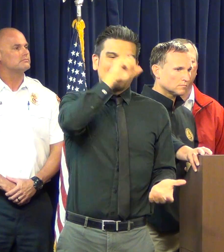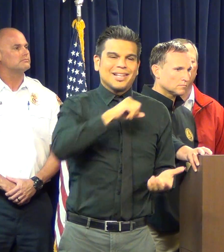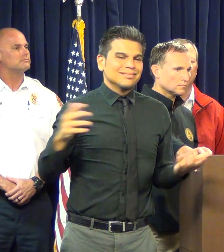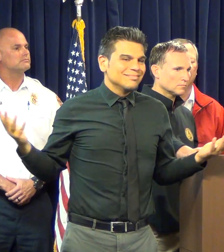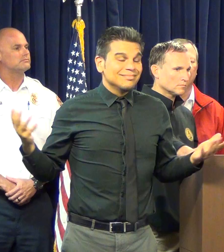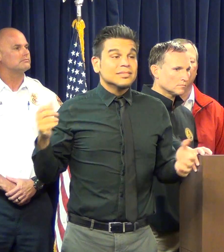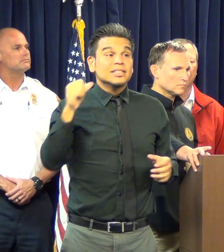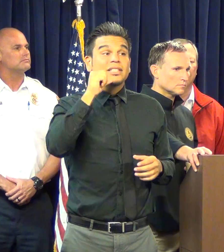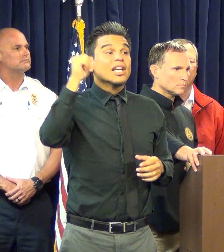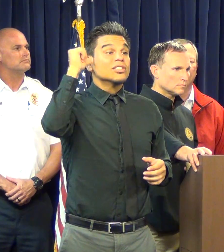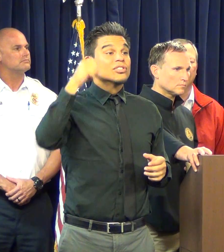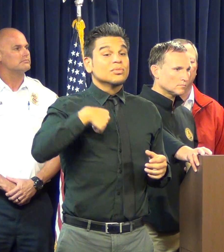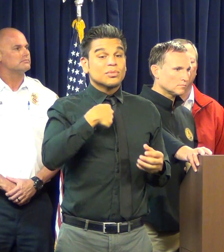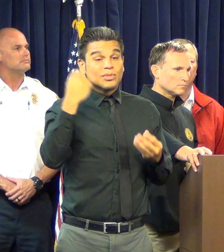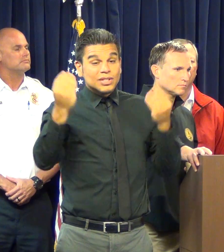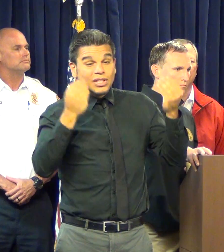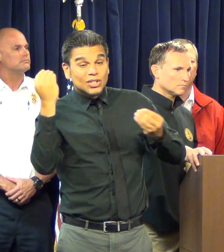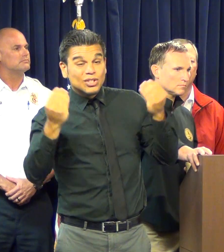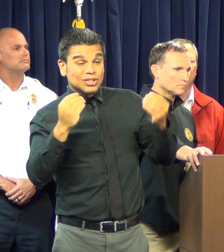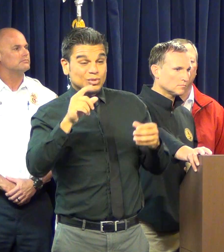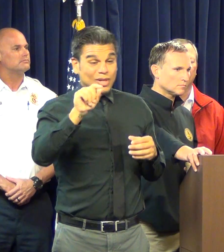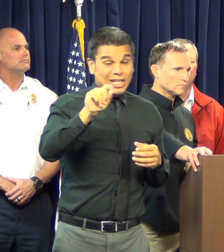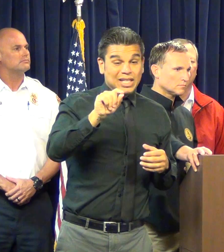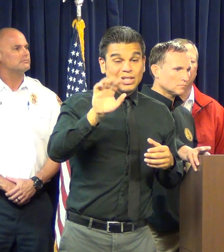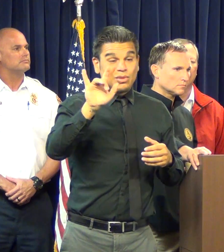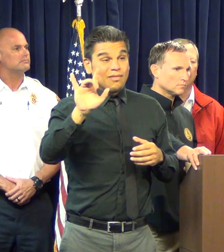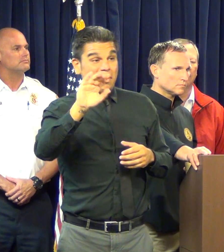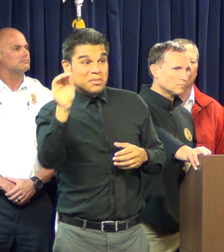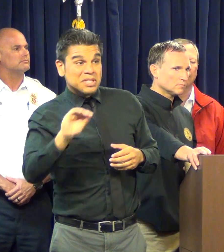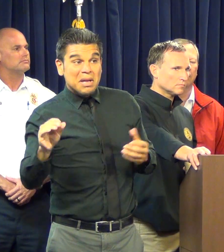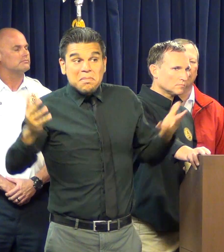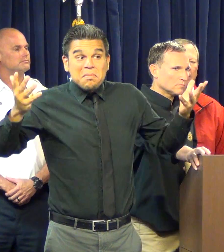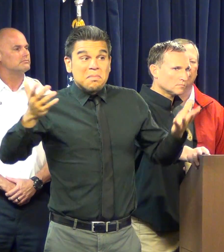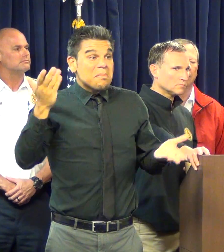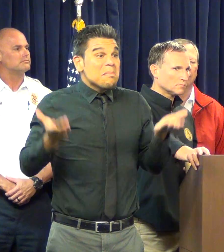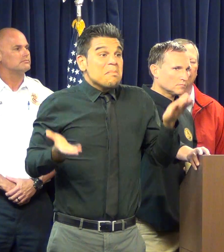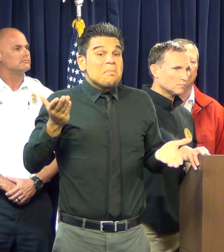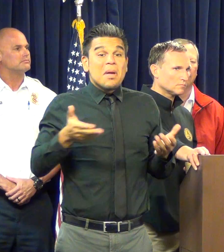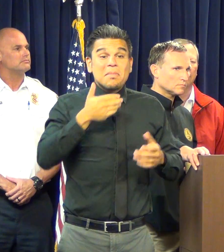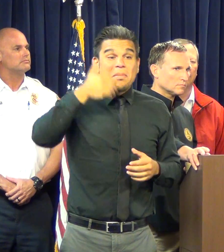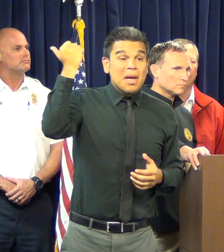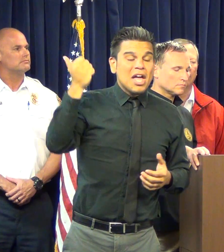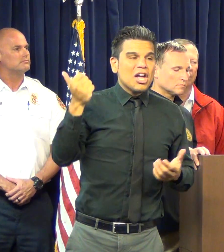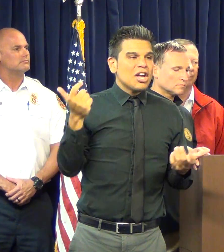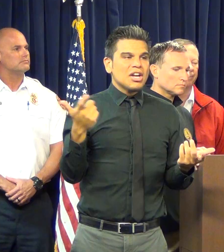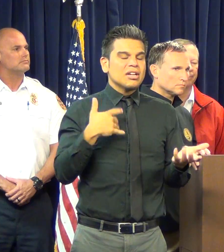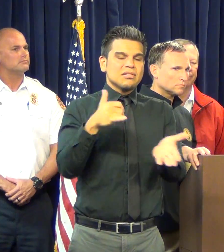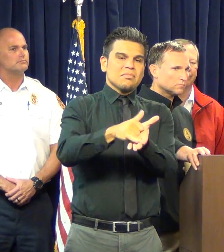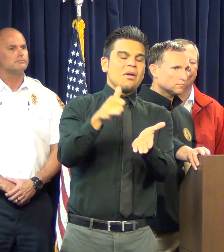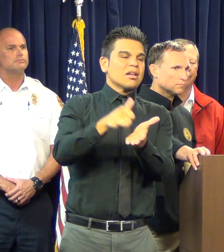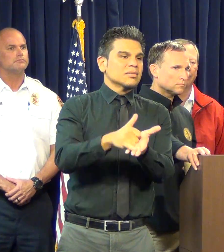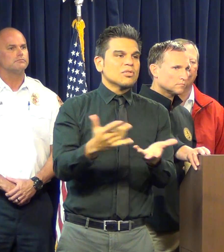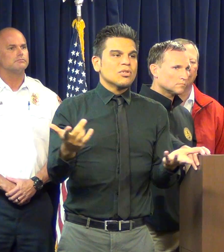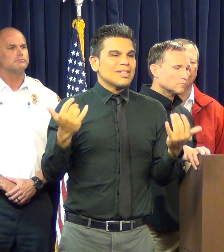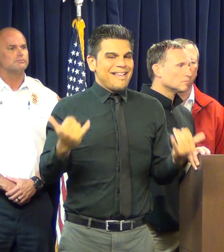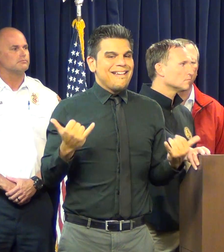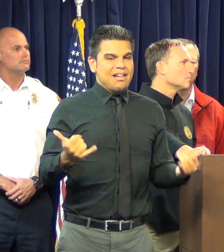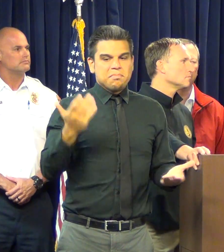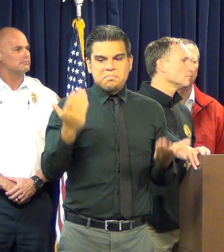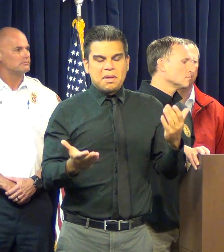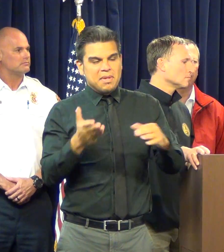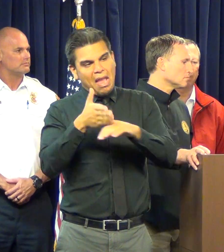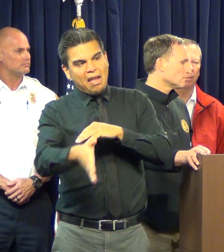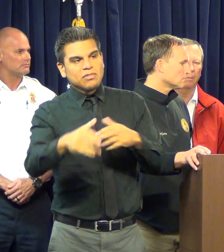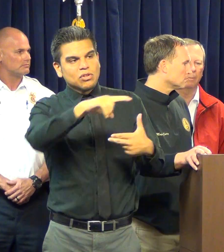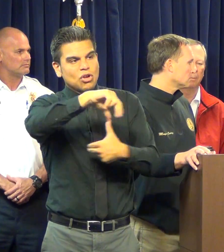to 25%. It may be a bit better than that, but we'll have to, come up with a way to gauge that. But it may be after the storm. So in terms of the